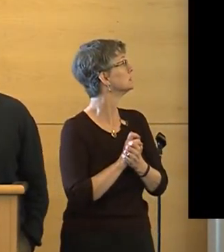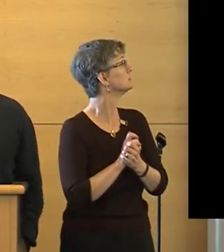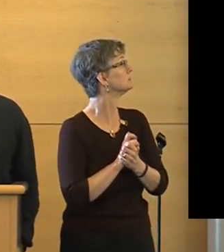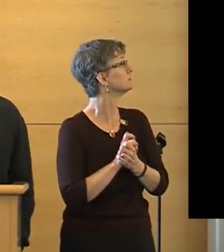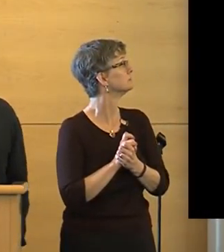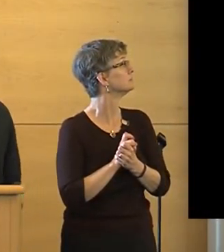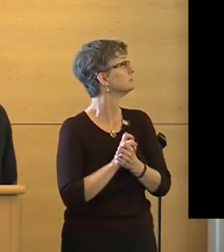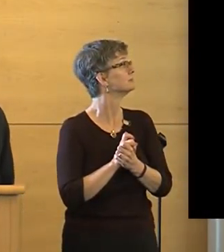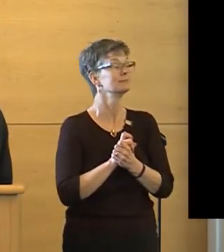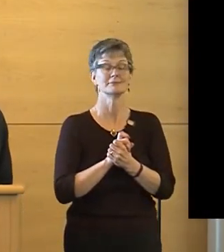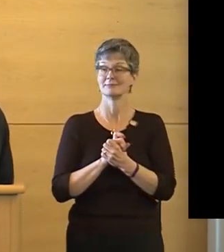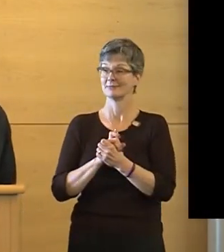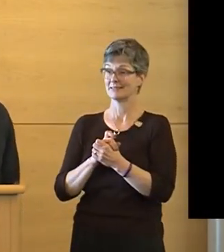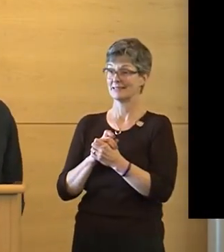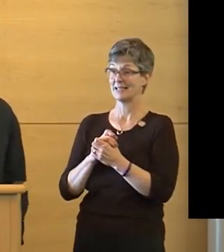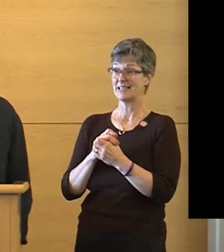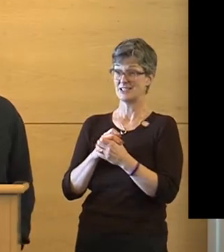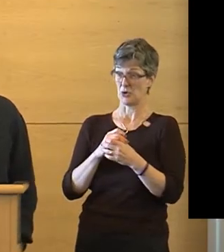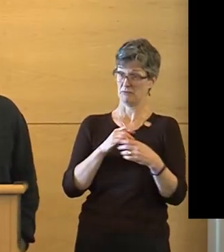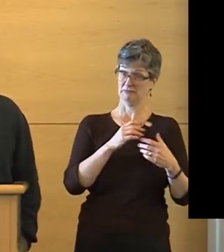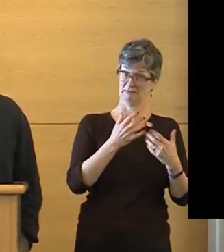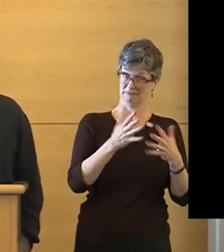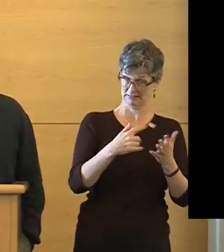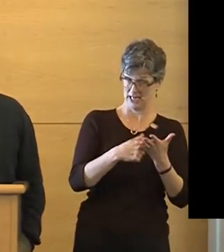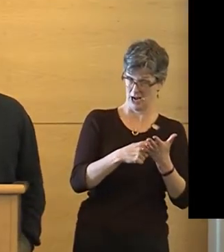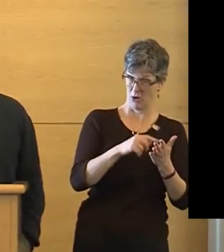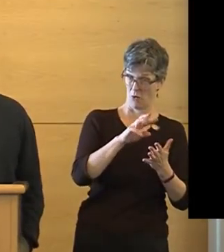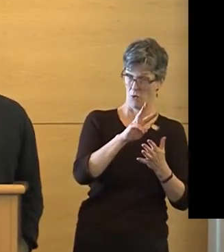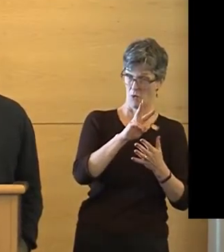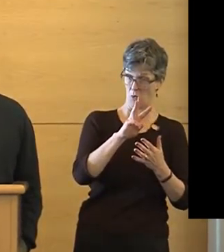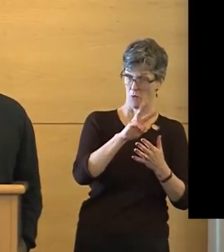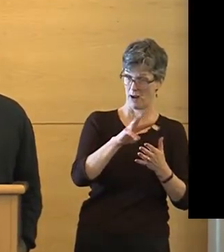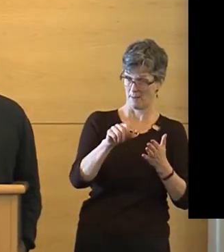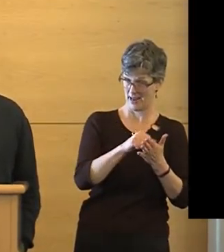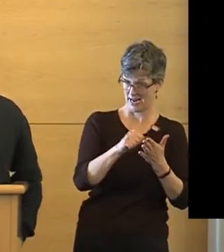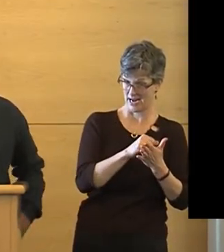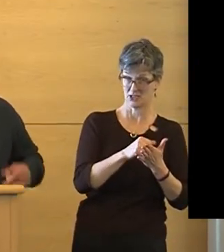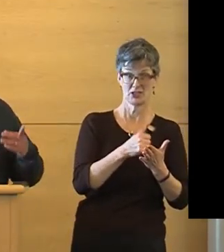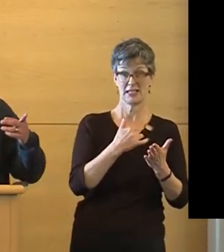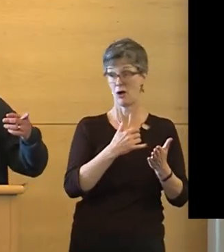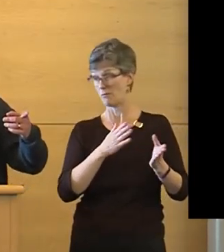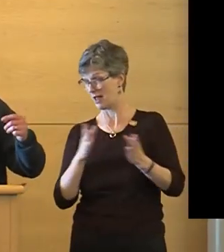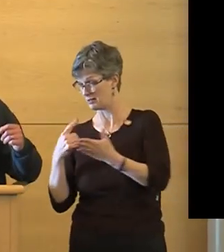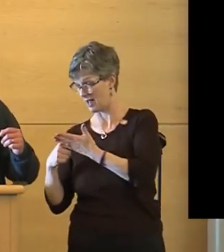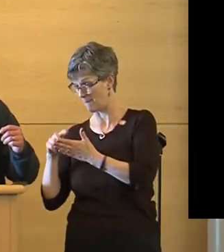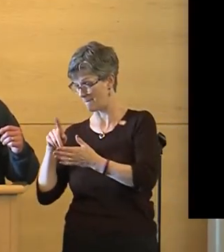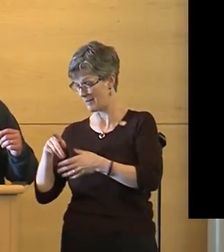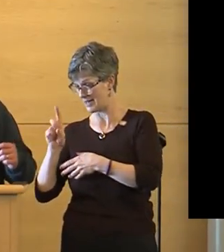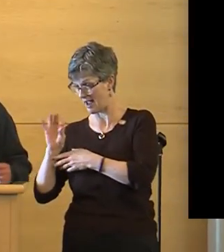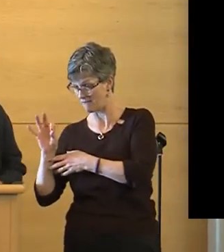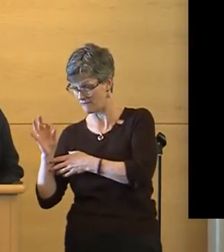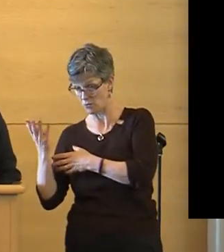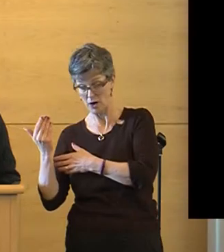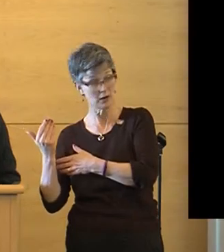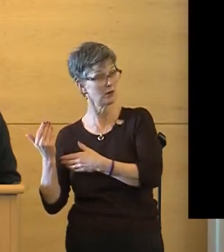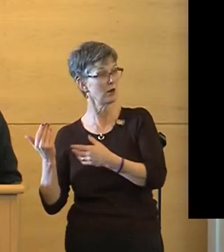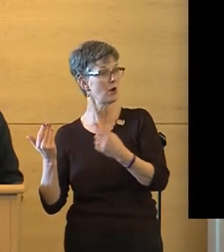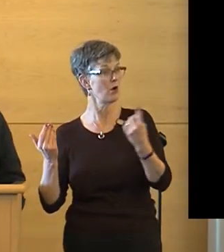And there's some really good resources out there online that, you know, really go into lots of different examples and scenarios and so